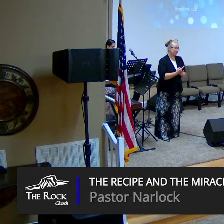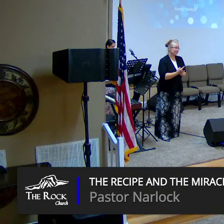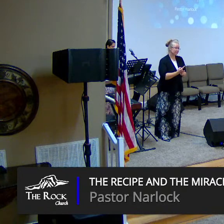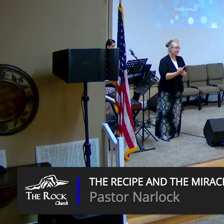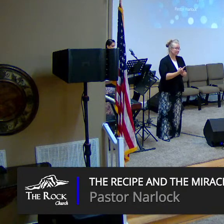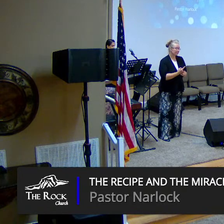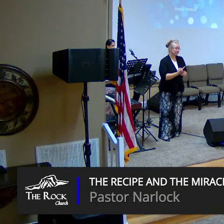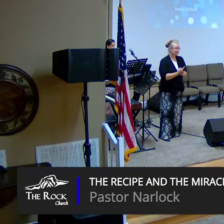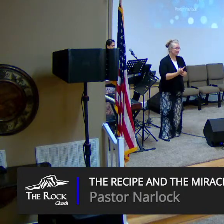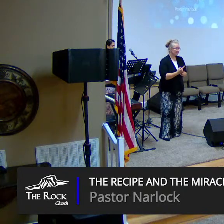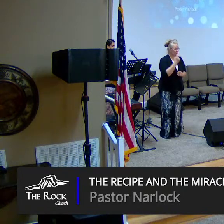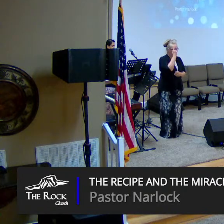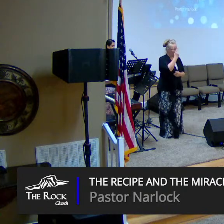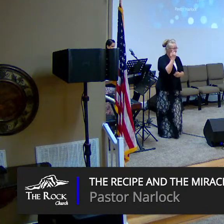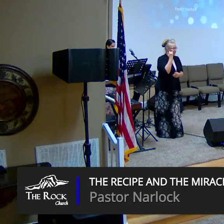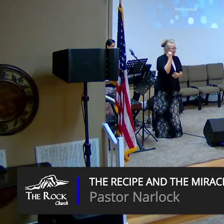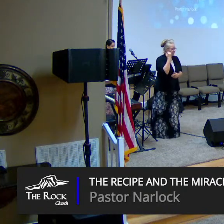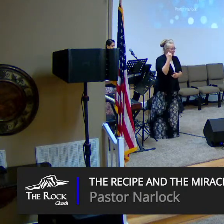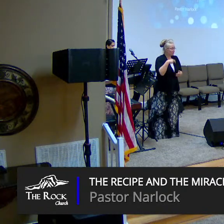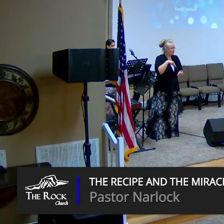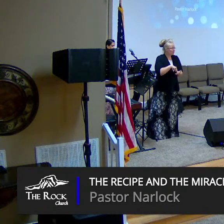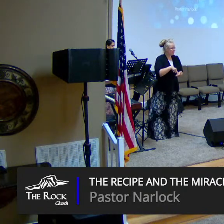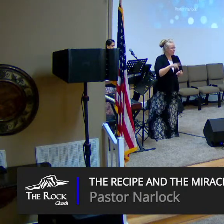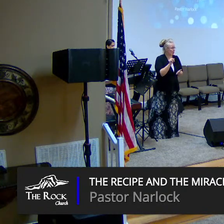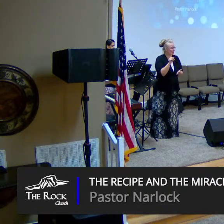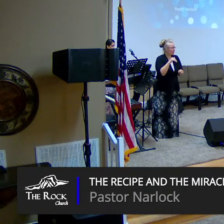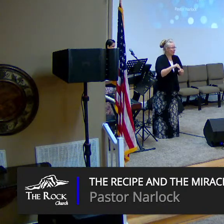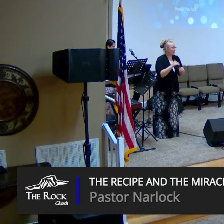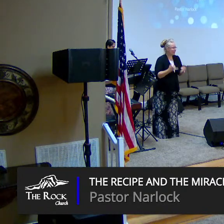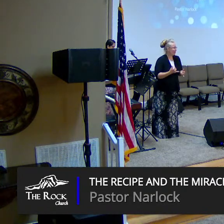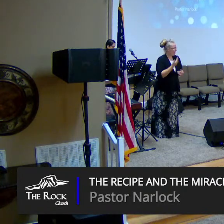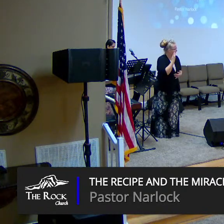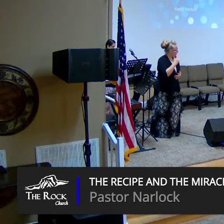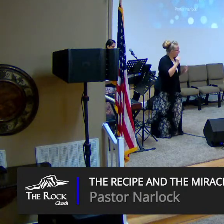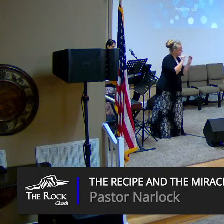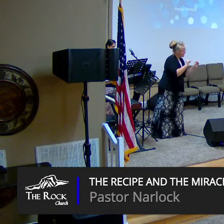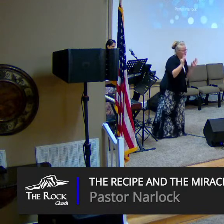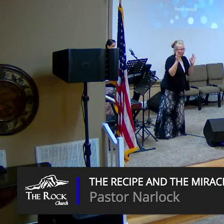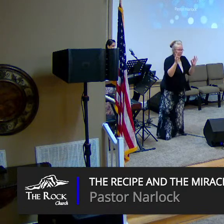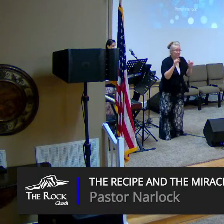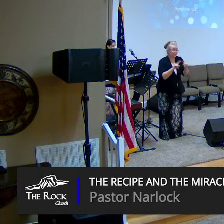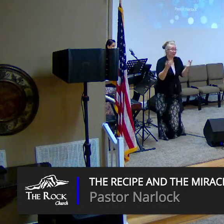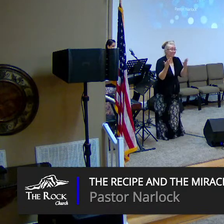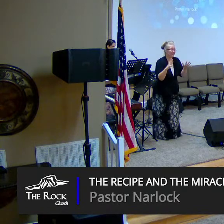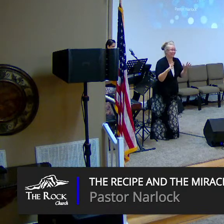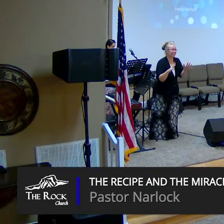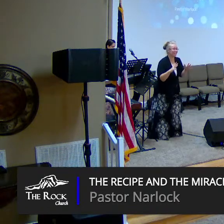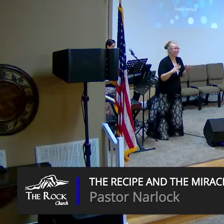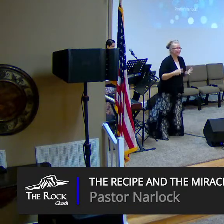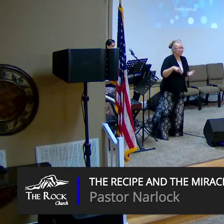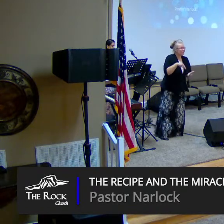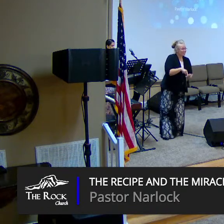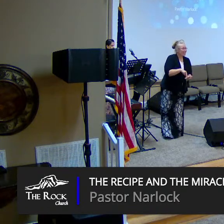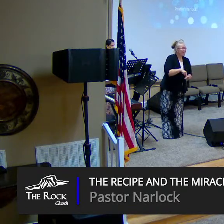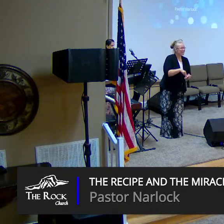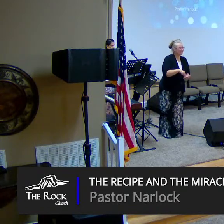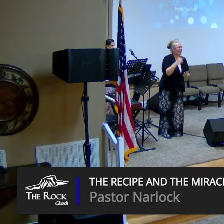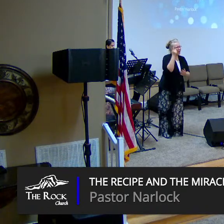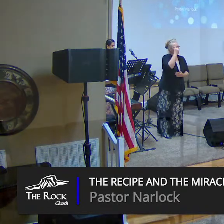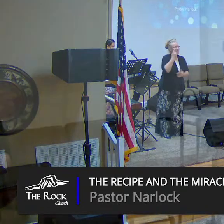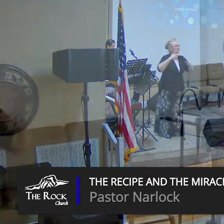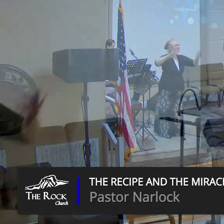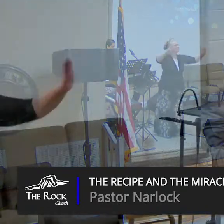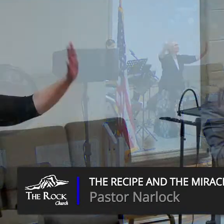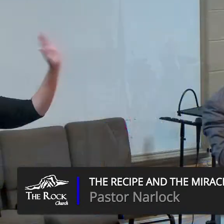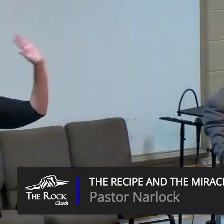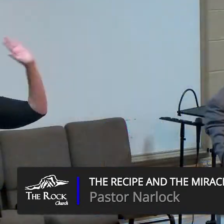Amen. I want to fright from where we're at. I'm done. I'm done teaching. I don't know if I was preaching or teaching tonight, but if we could stand to our feet tonight, I wonder if we can lift our hands